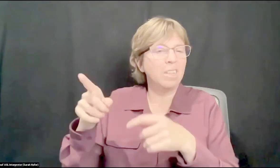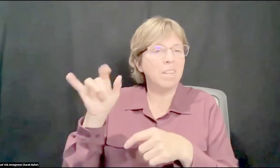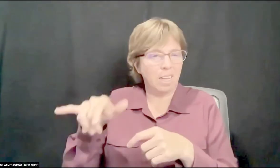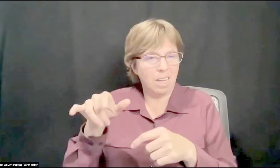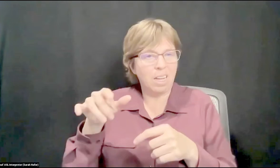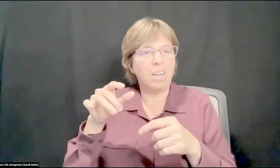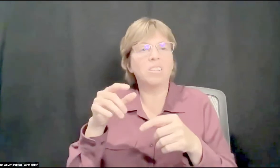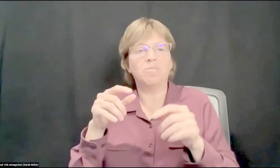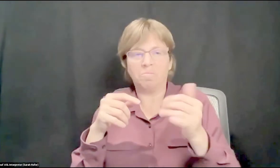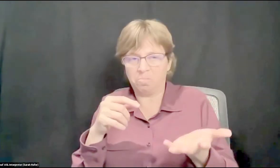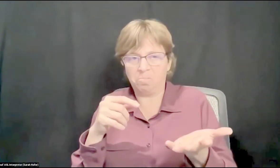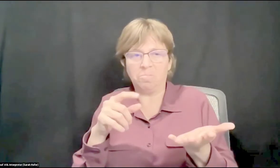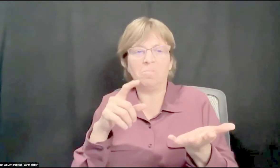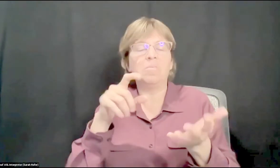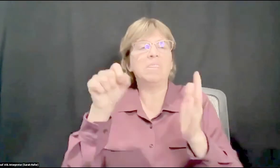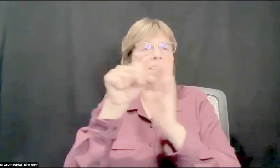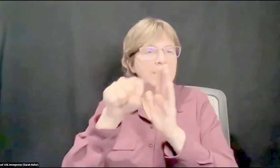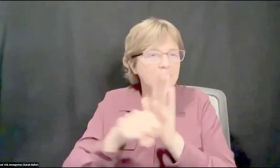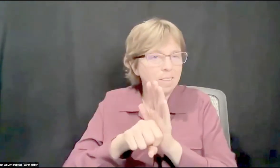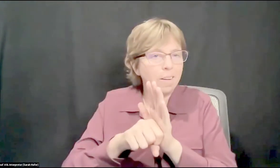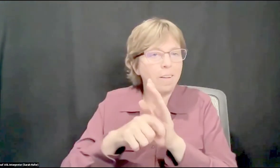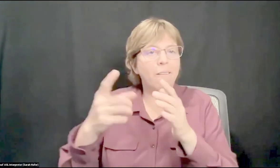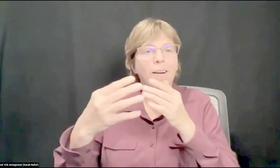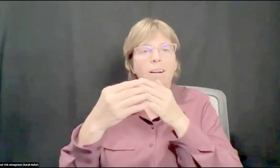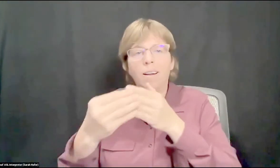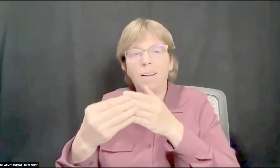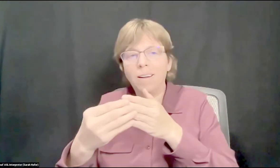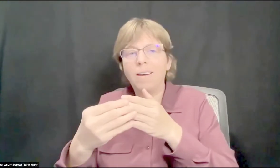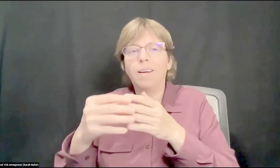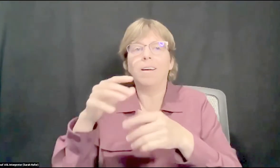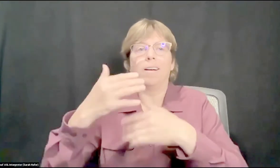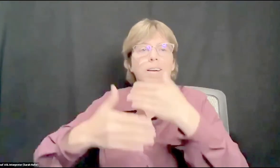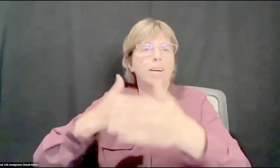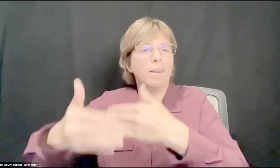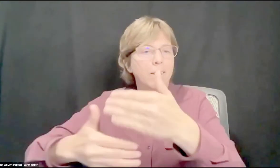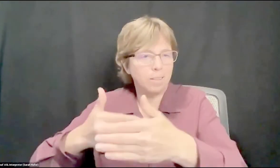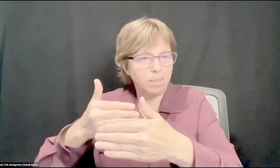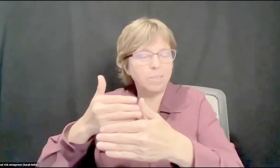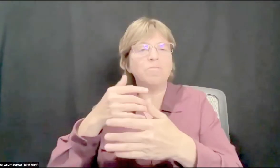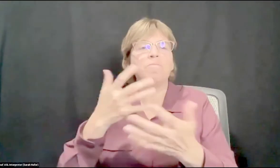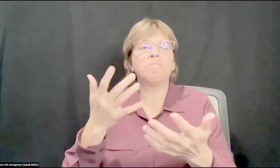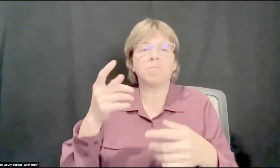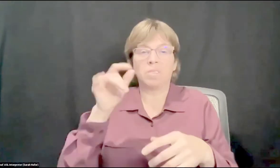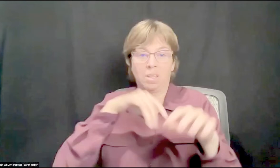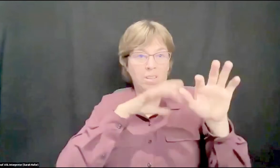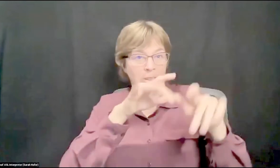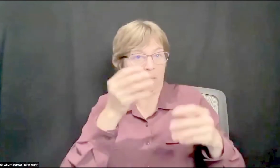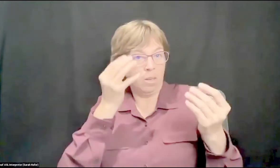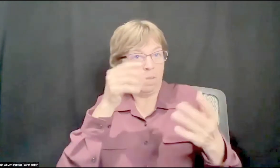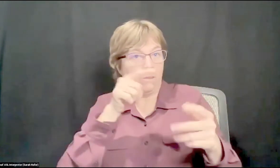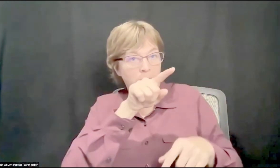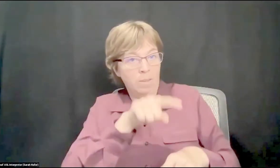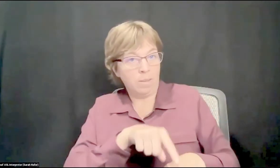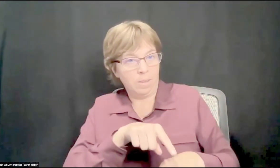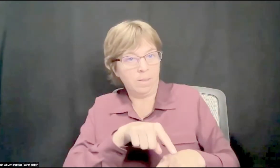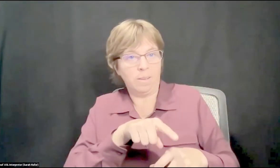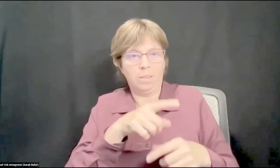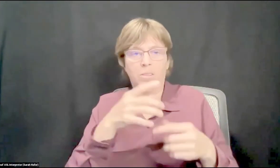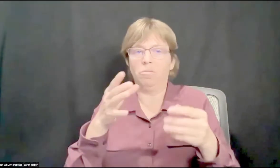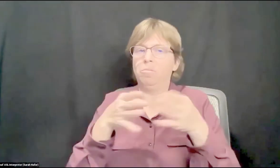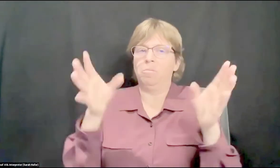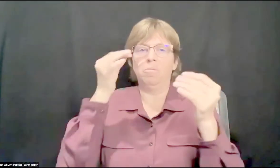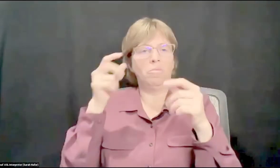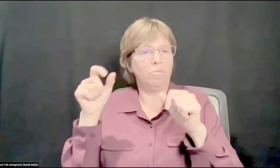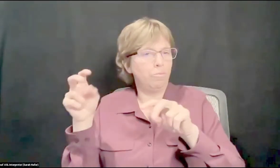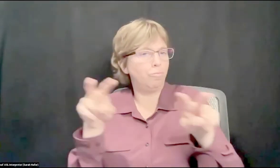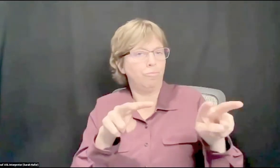Learners. So we publish local direct information, again, like numbers of cases, and then also have those links referring on,